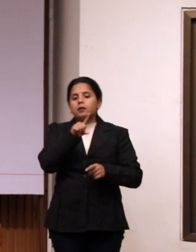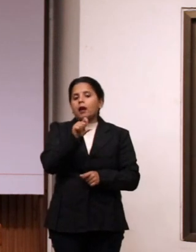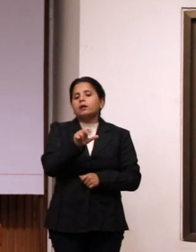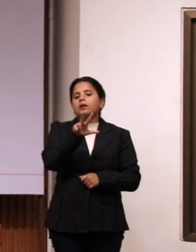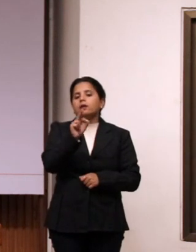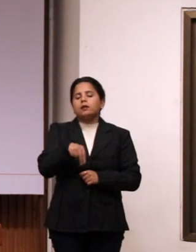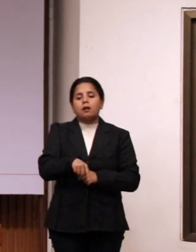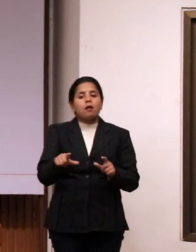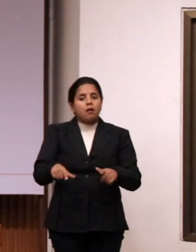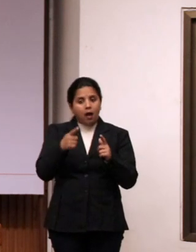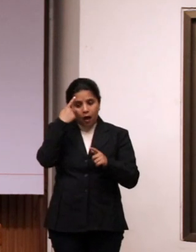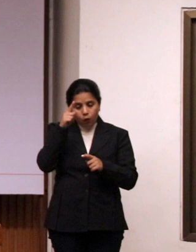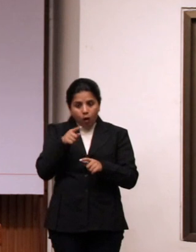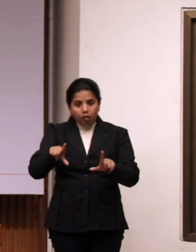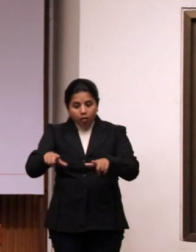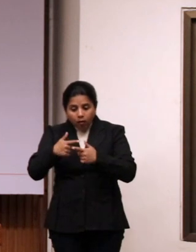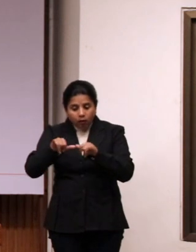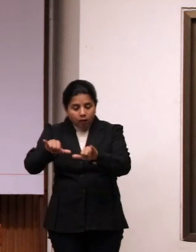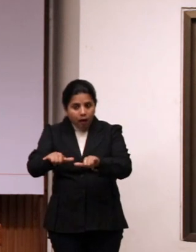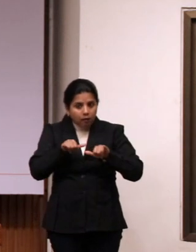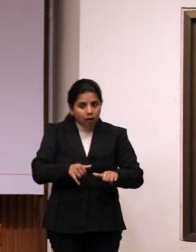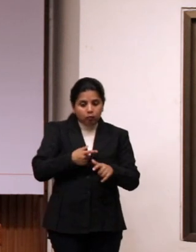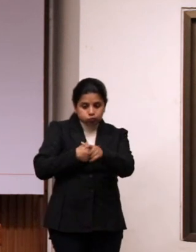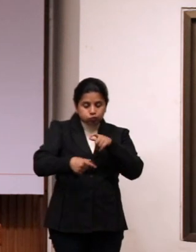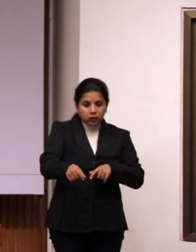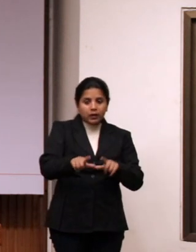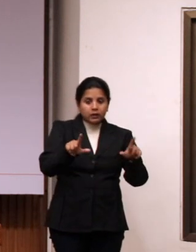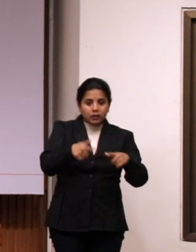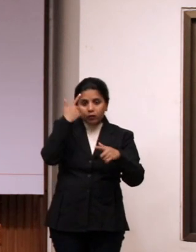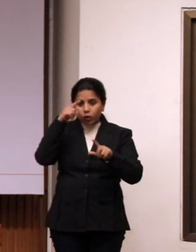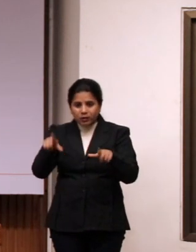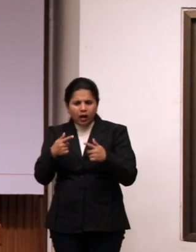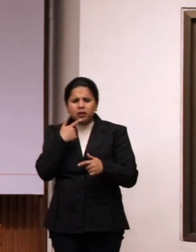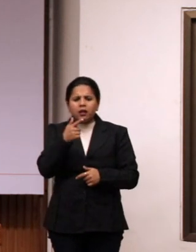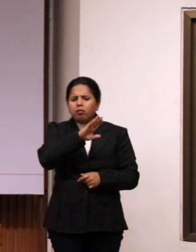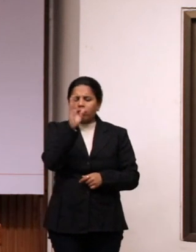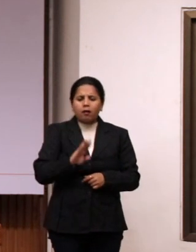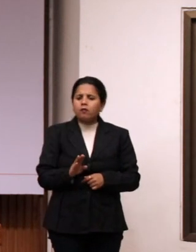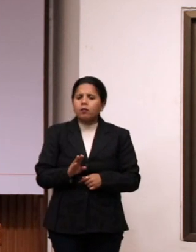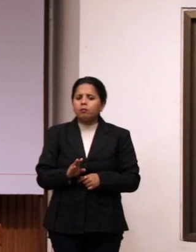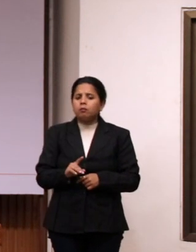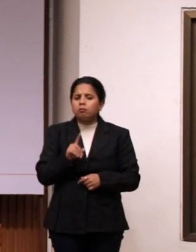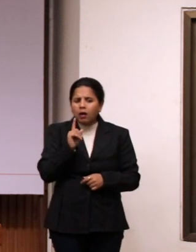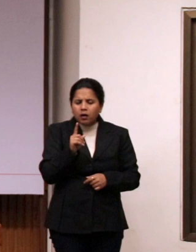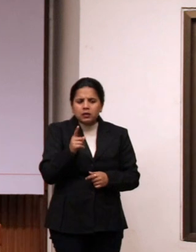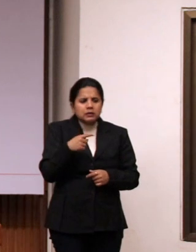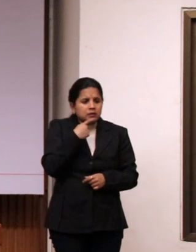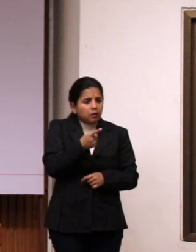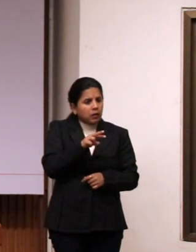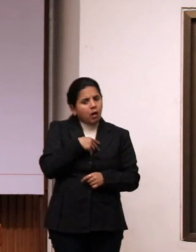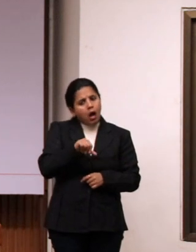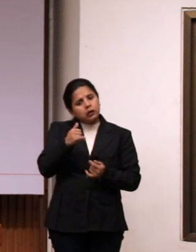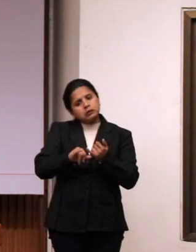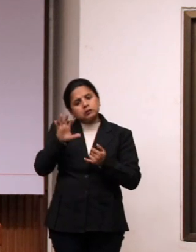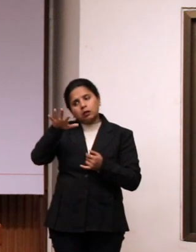1980, that land for land and tree for tree. It never says anything else, tree for tree, right? But it doesn't say that you go to other